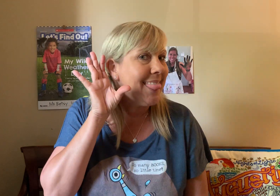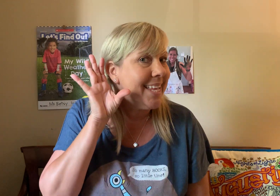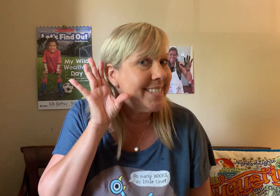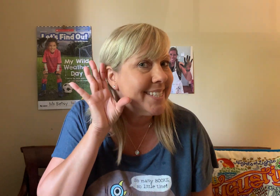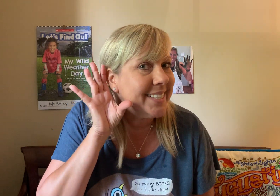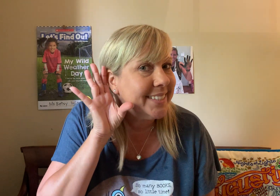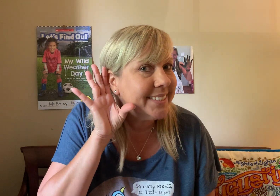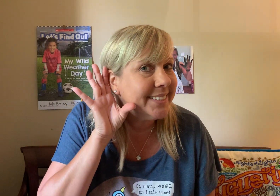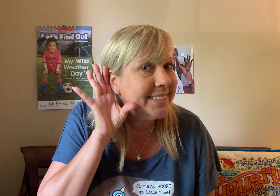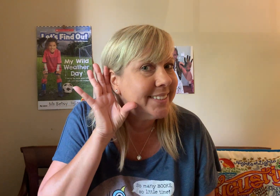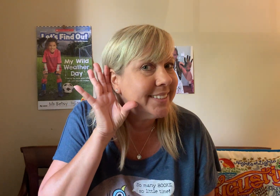Listen.